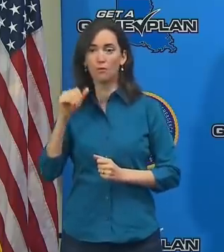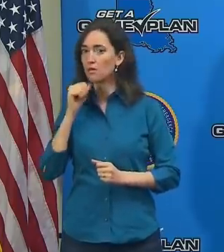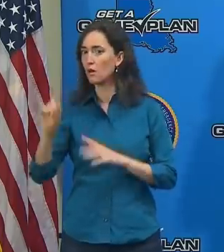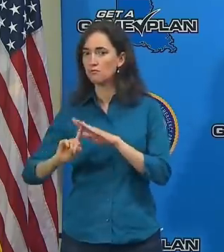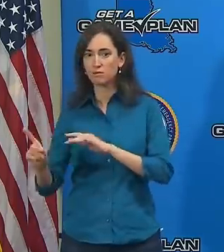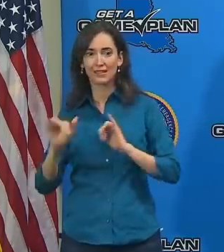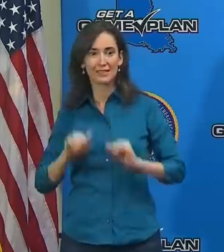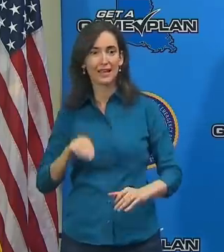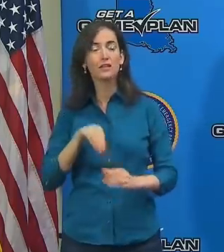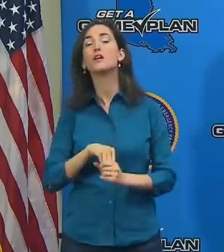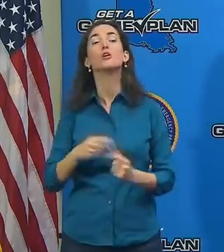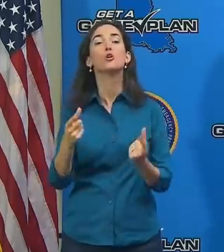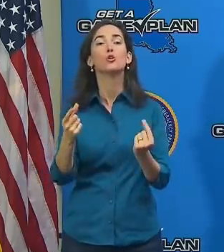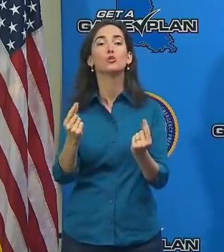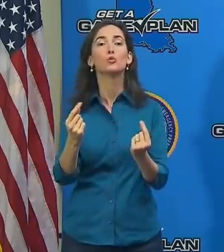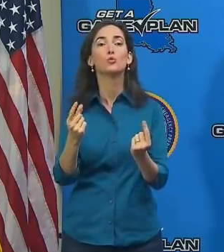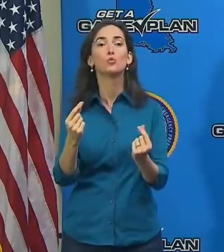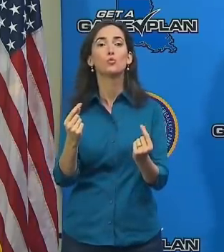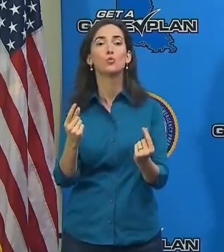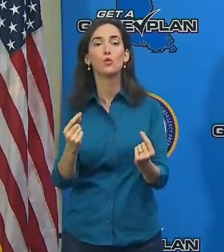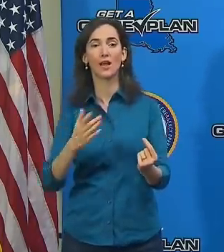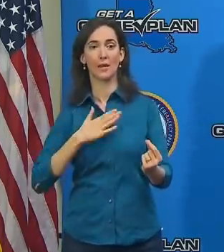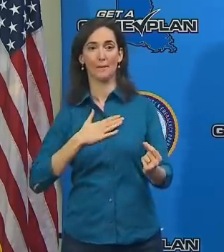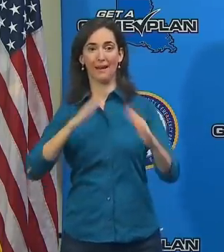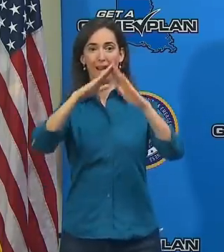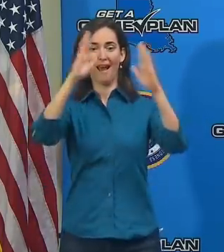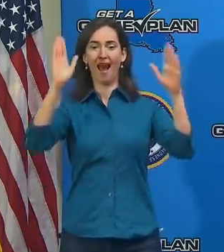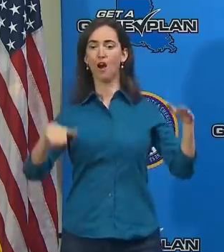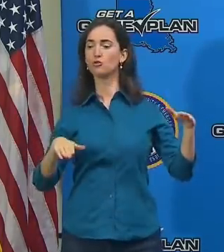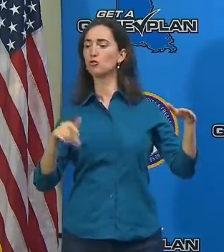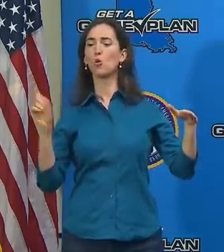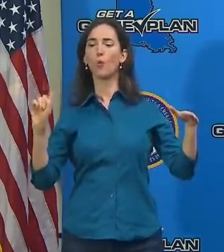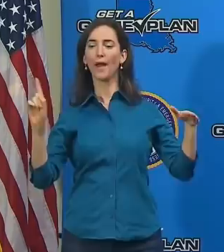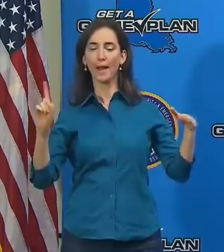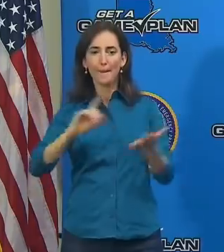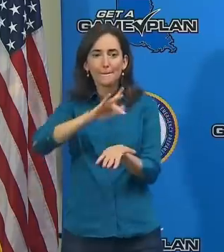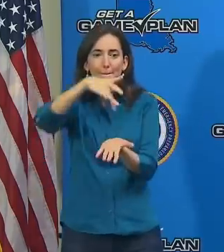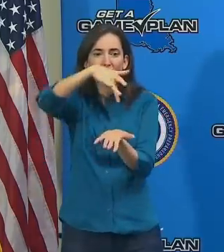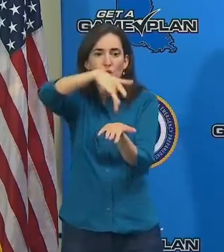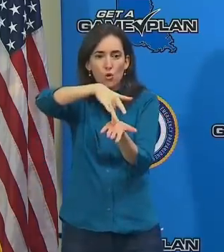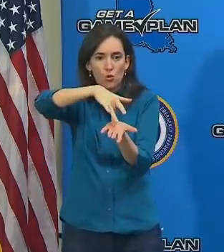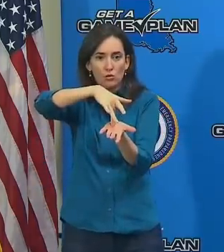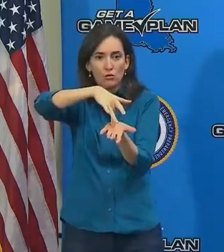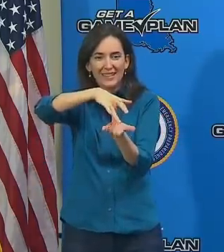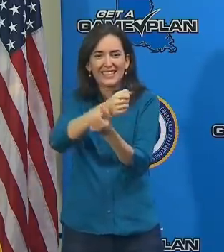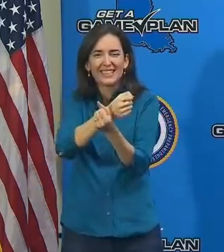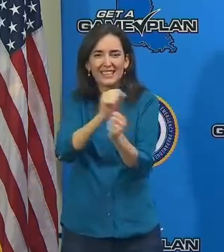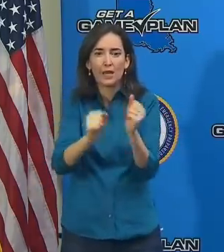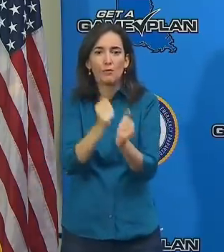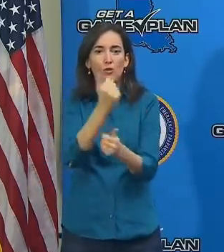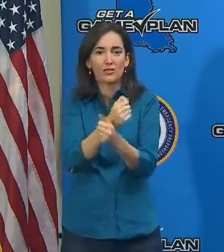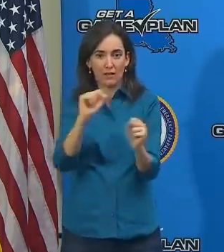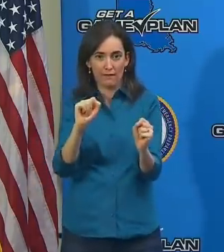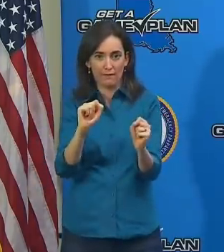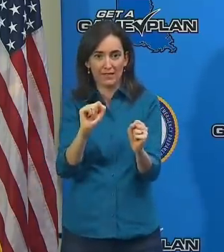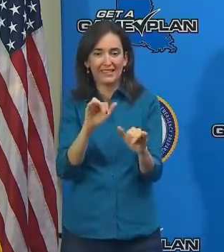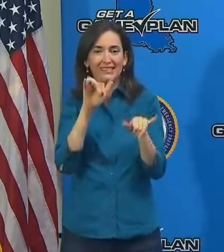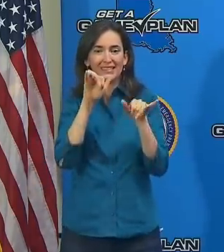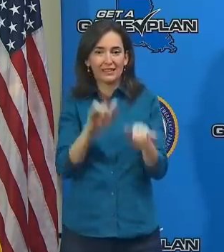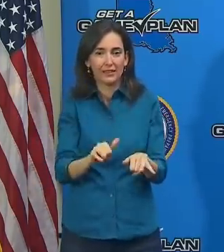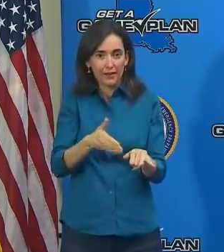most secure place possible in your home, some interior space, and